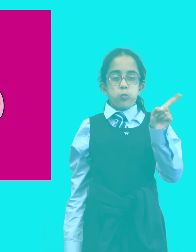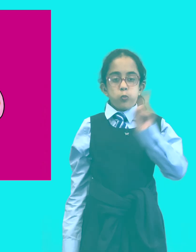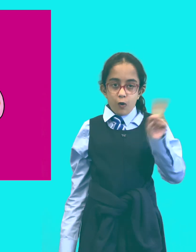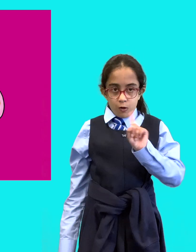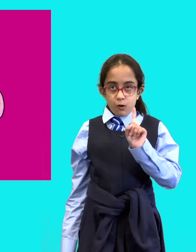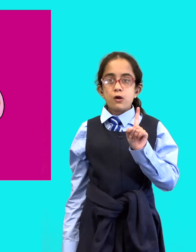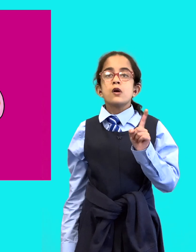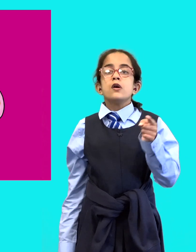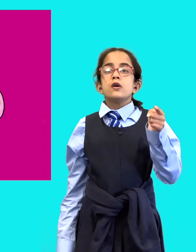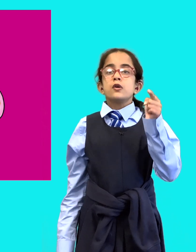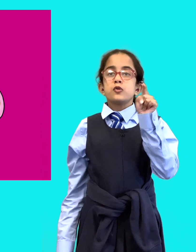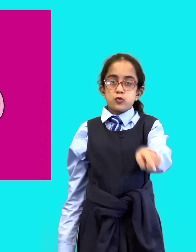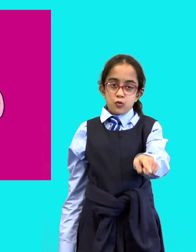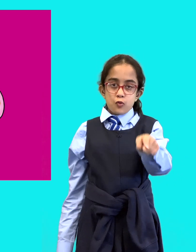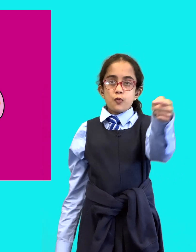What do you think?